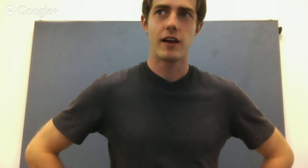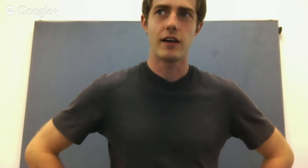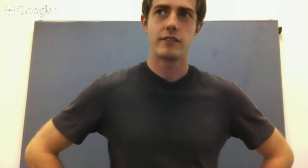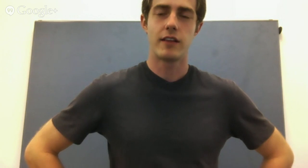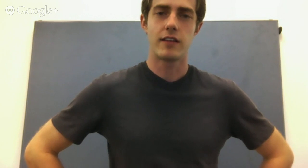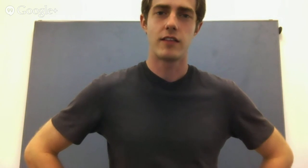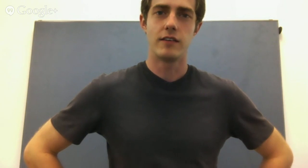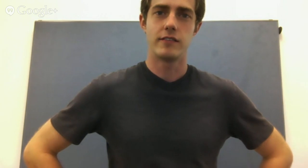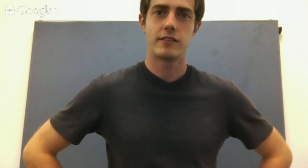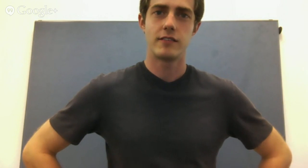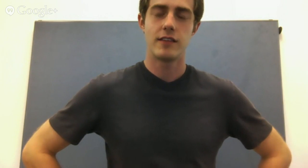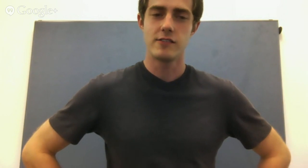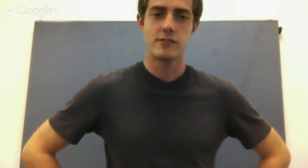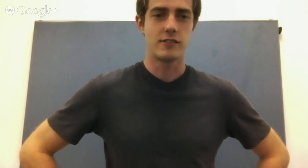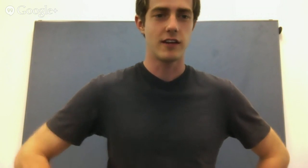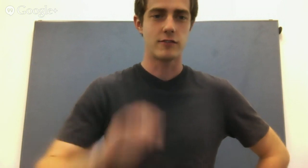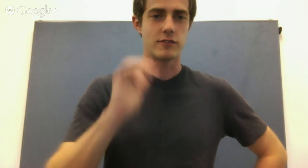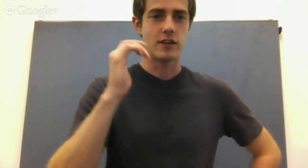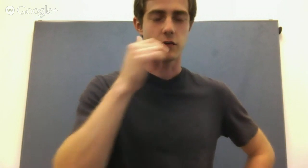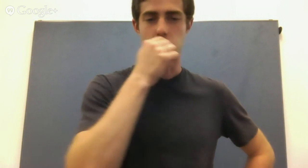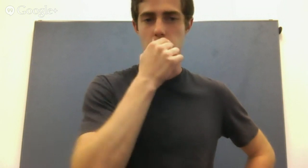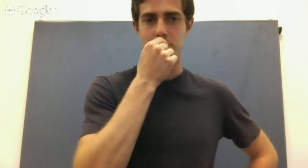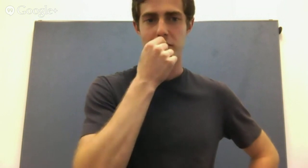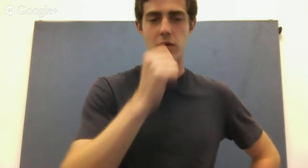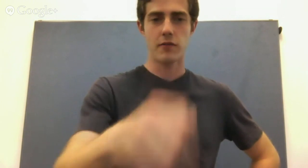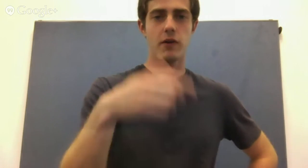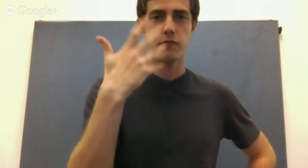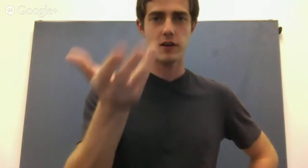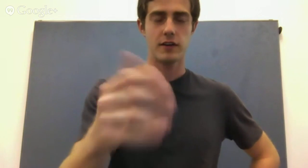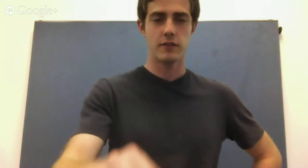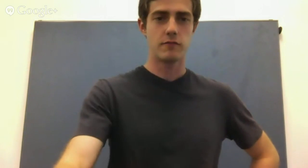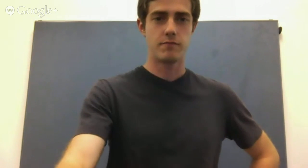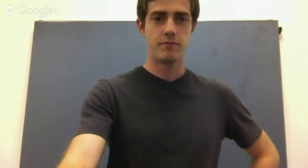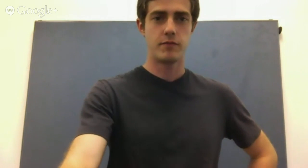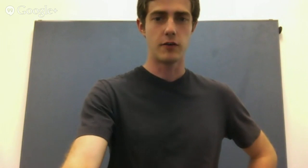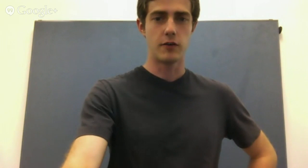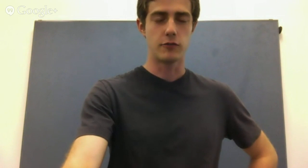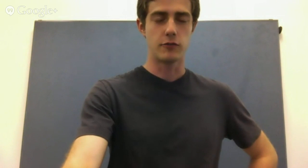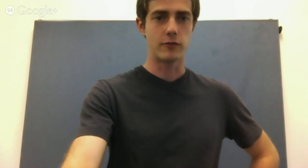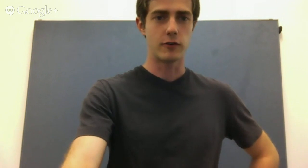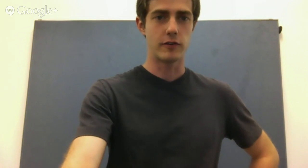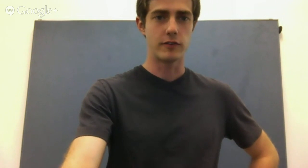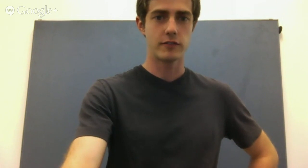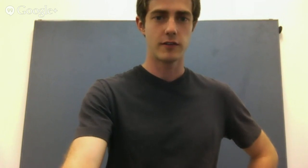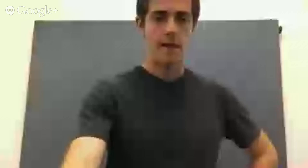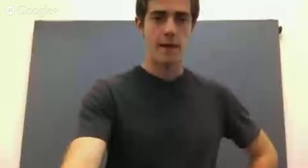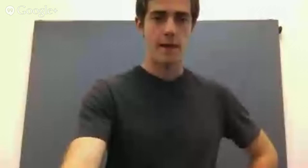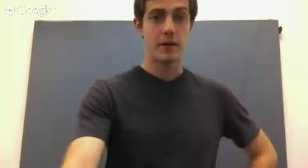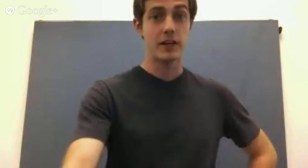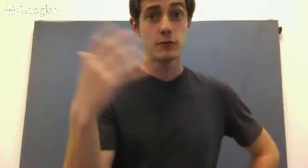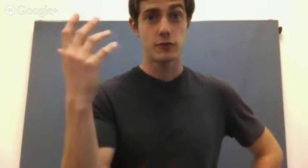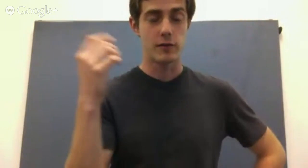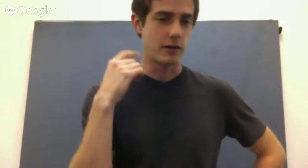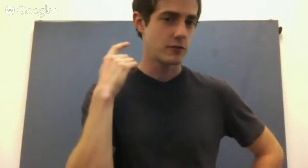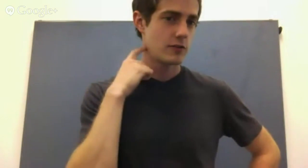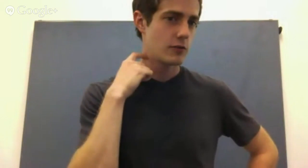broadcasts like this, that's just not cool. Maybe I'll find another video streaming service like Ustream. I used to use